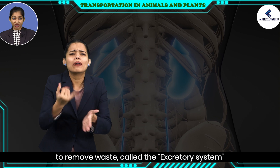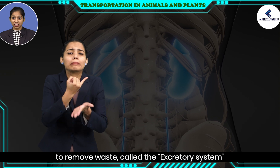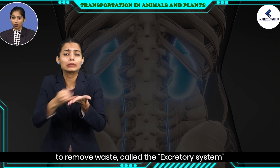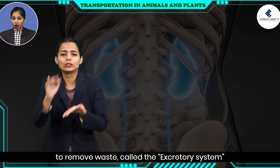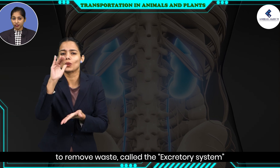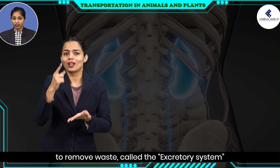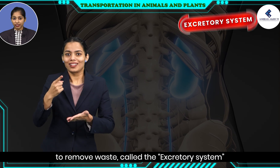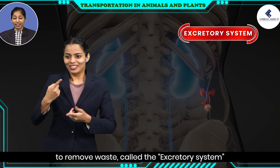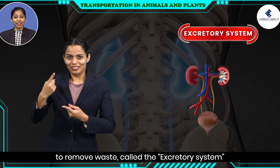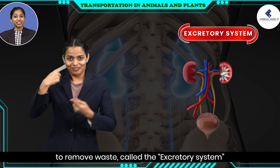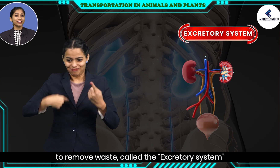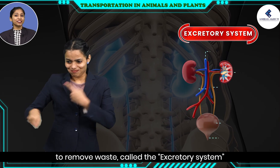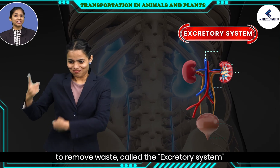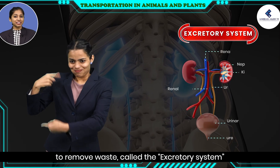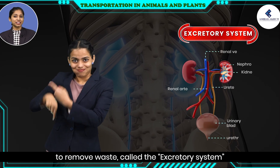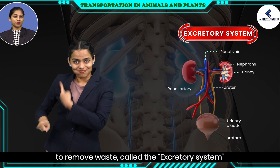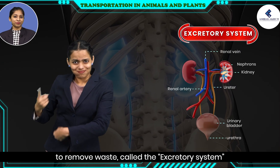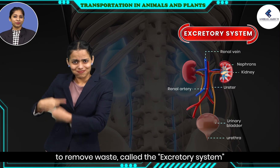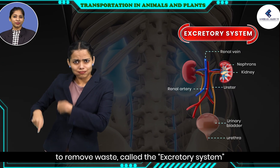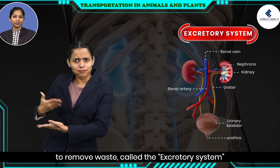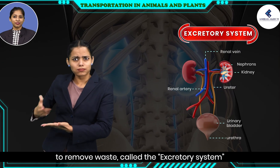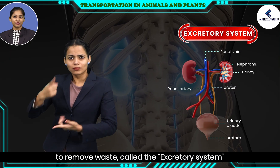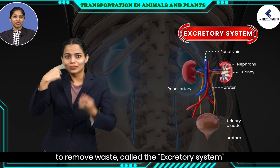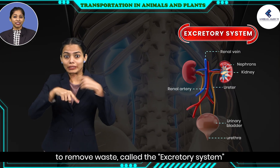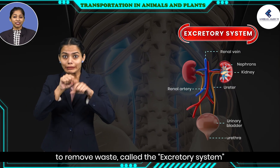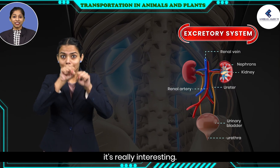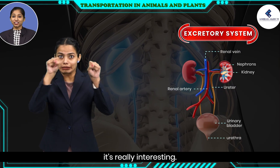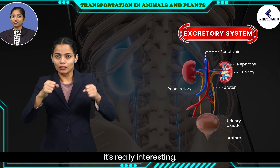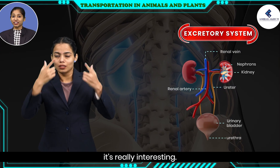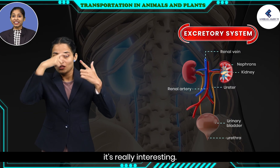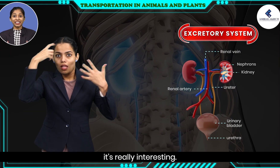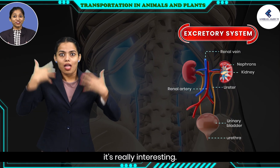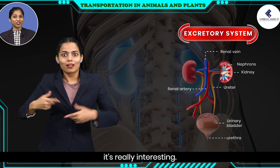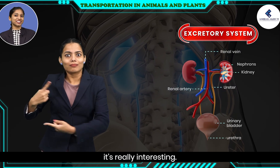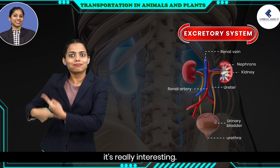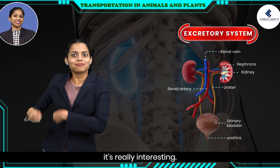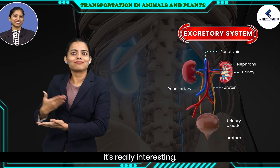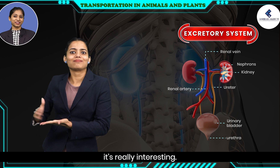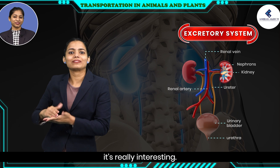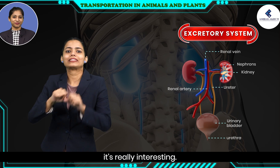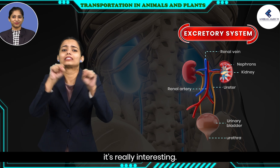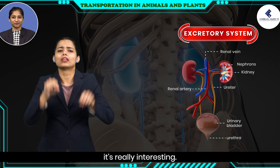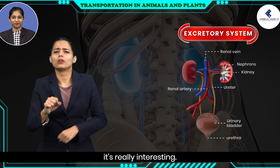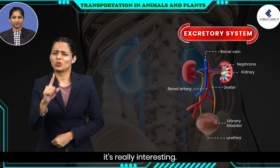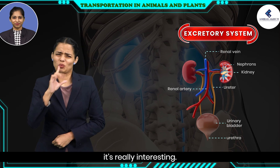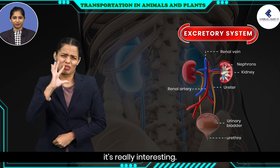remove waste called the excretory system. It's really interesting.